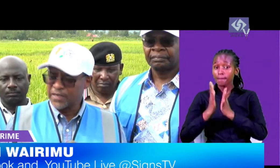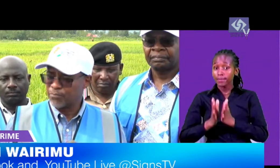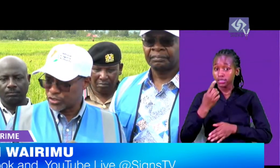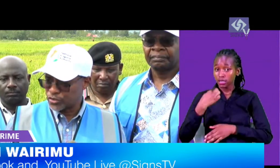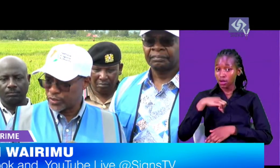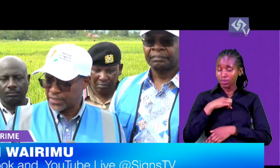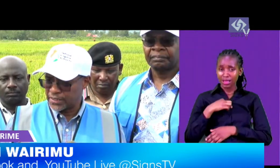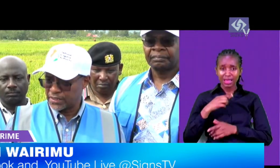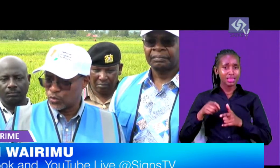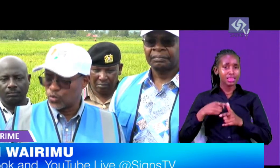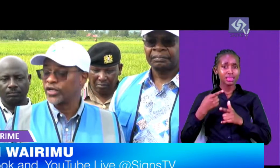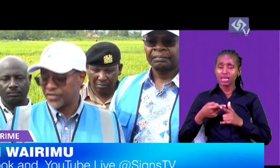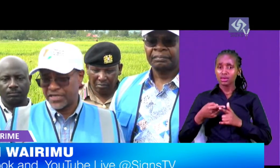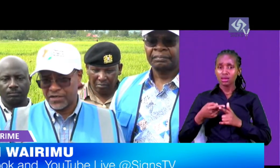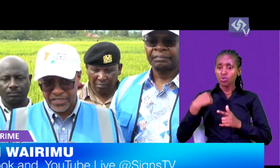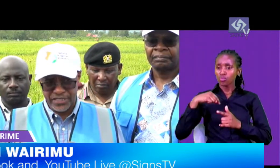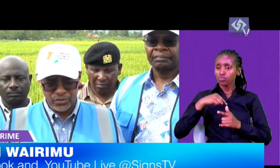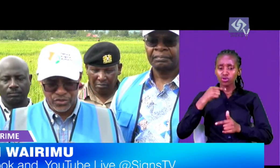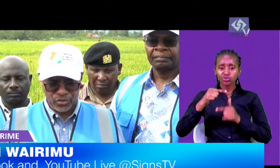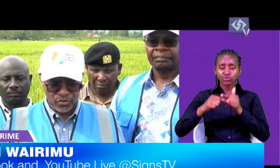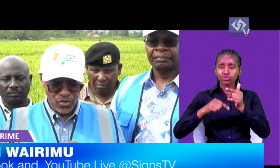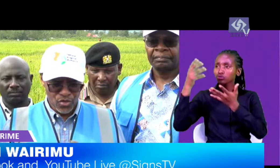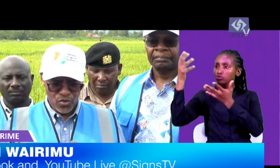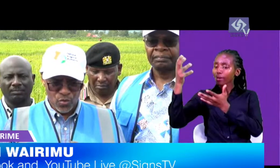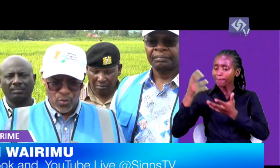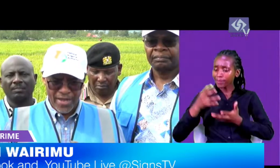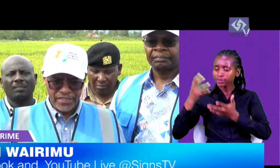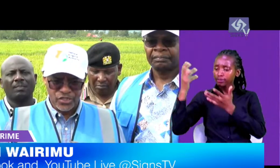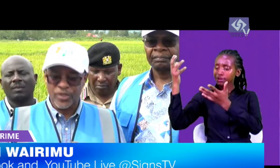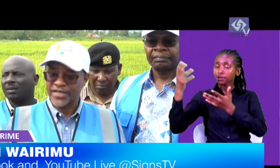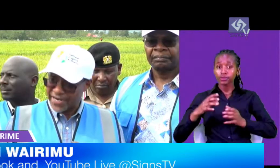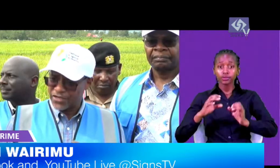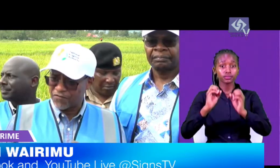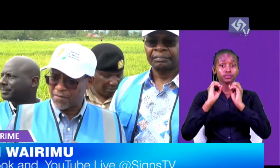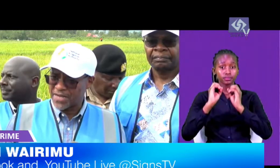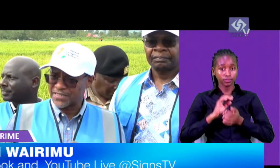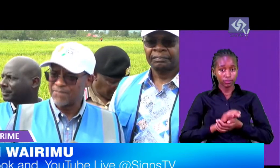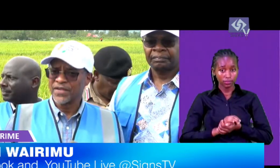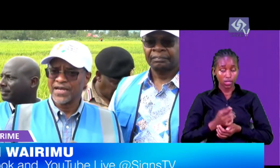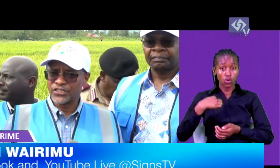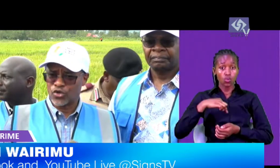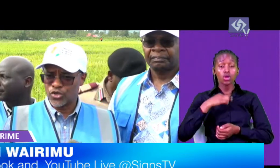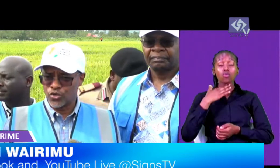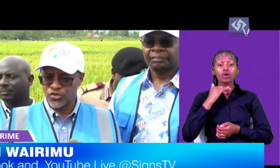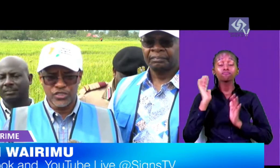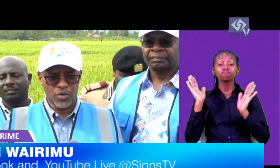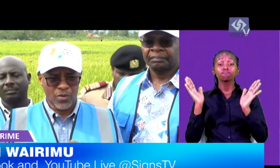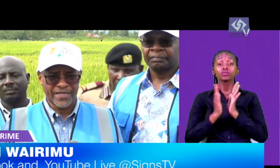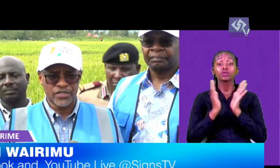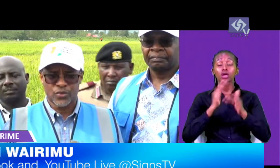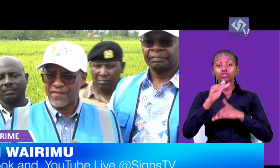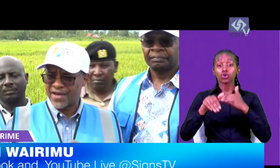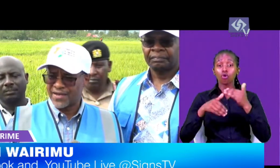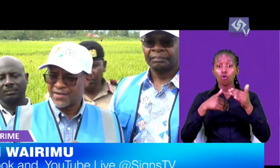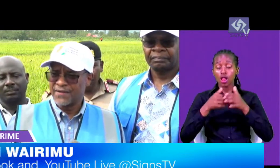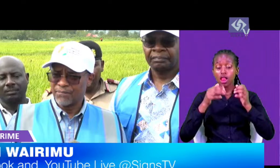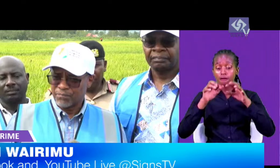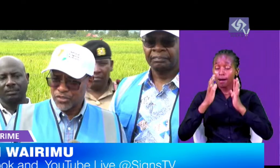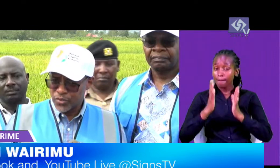import will reduce. So we want to encourage our farmers. Let's all know this. We are working together between the